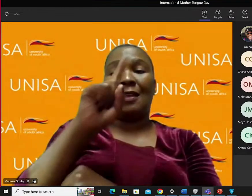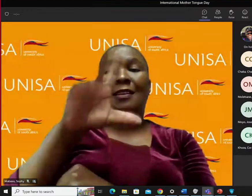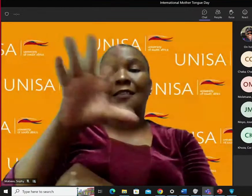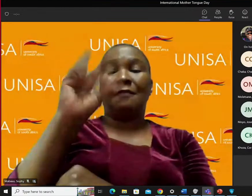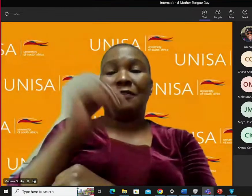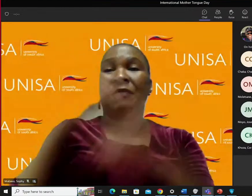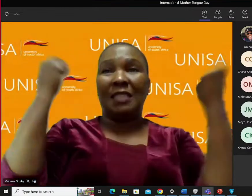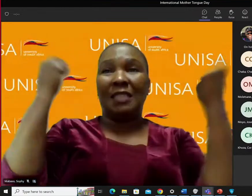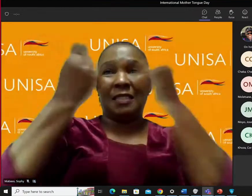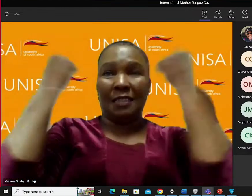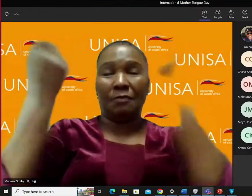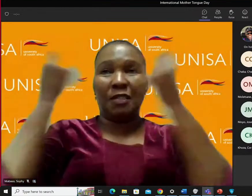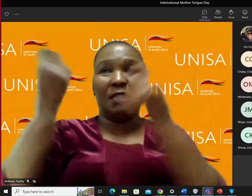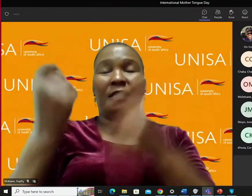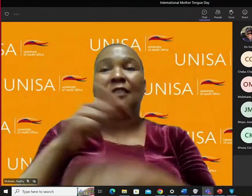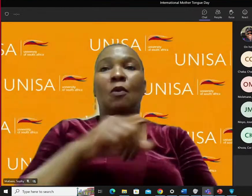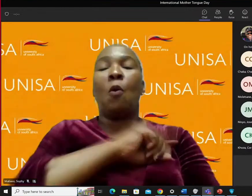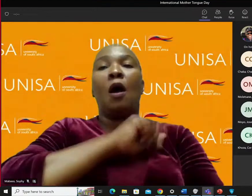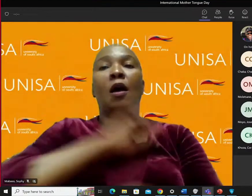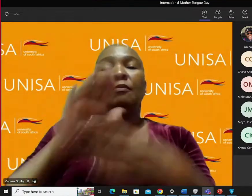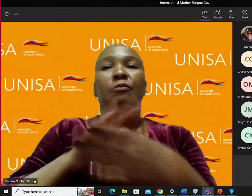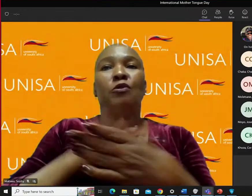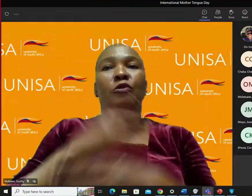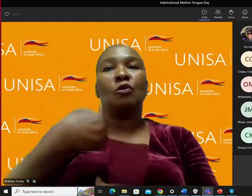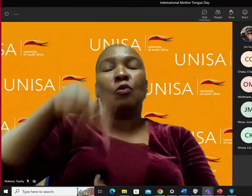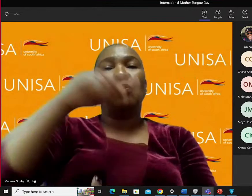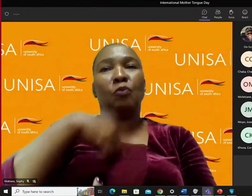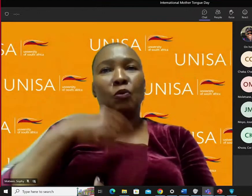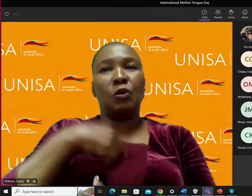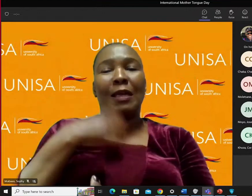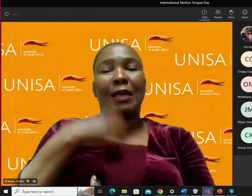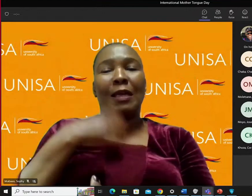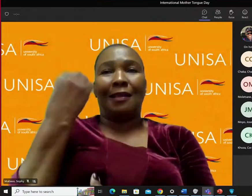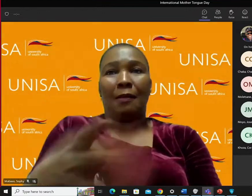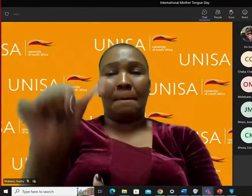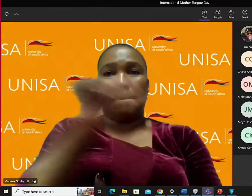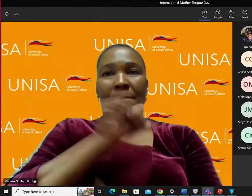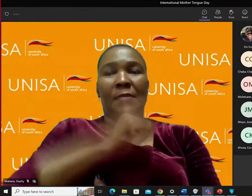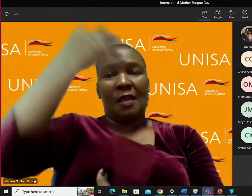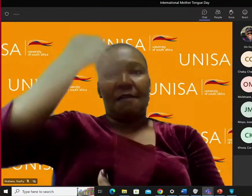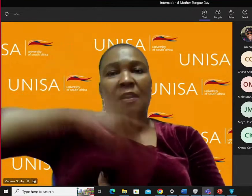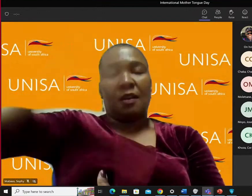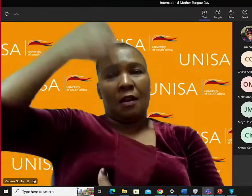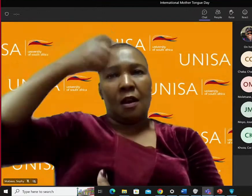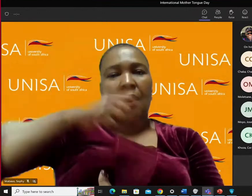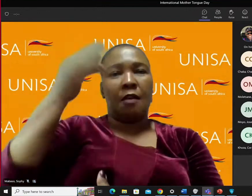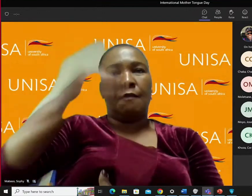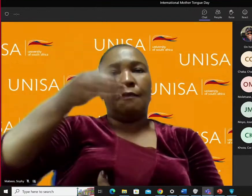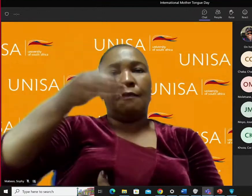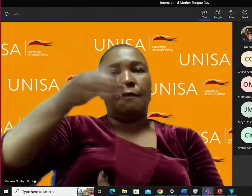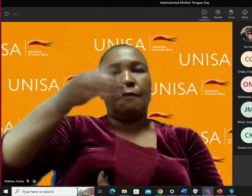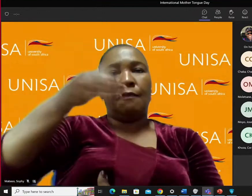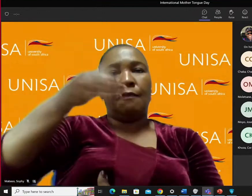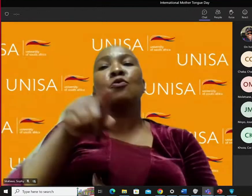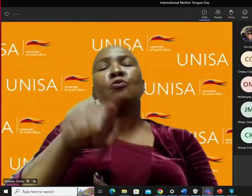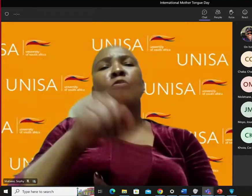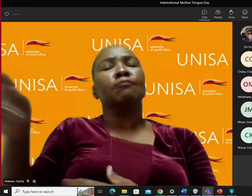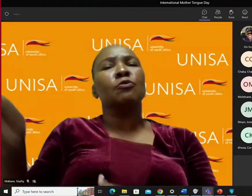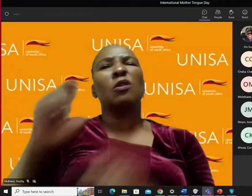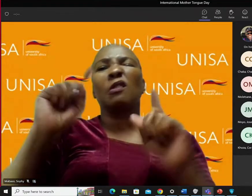celebration, because we are saying we are reclaiming Africa's intellectual futures. And you